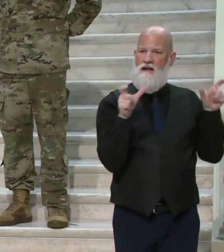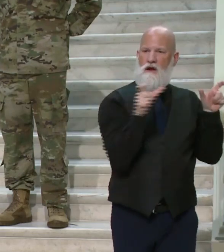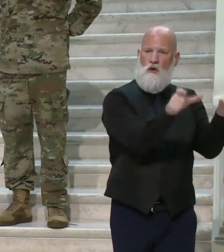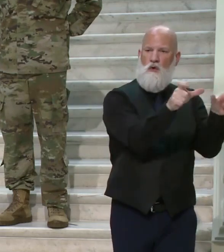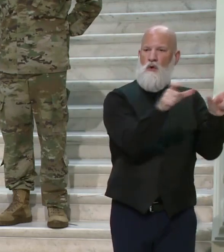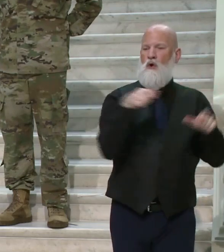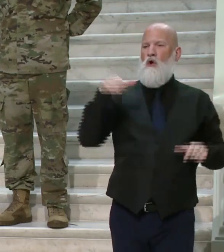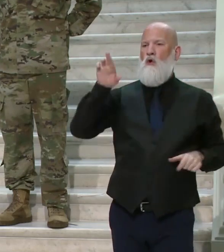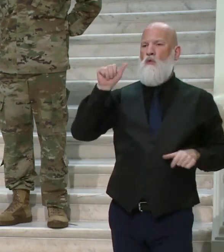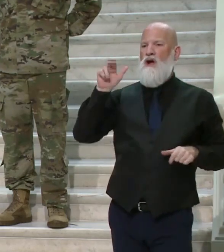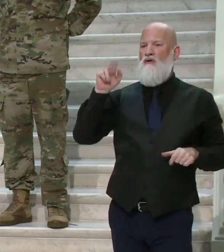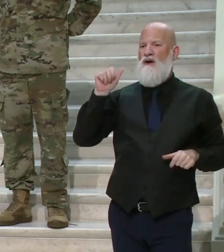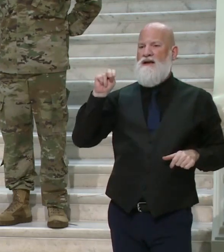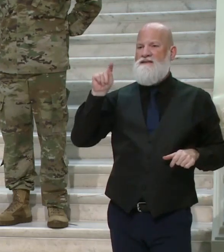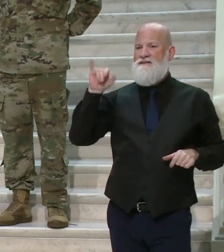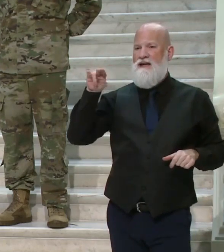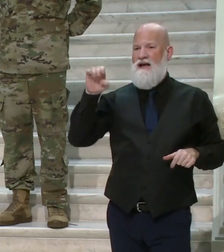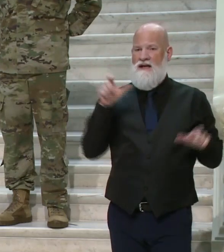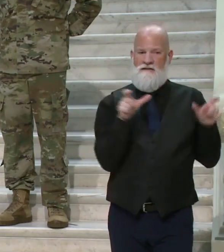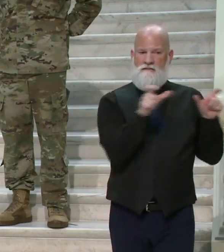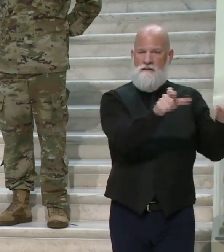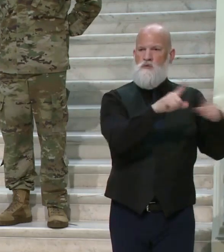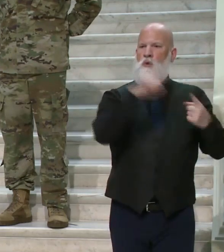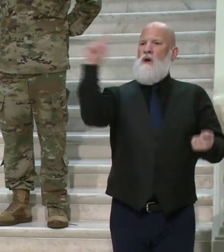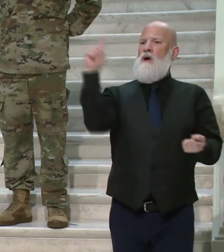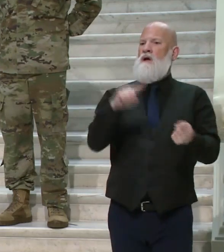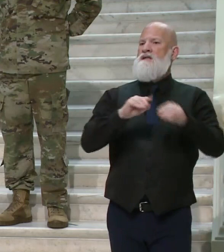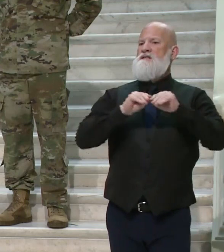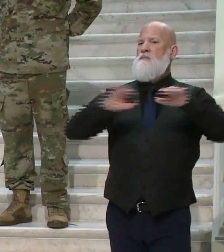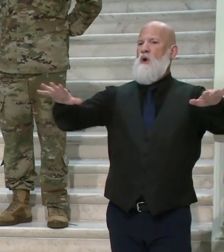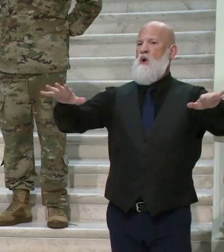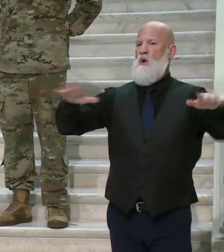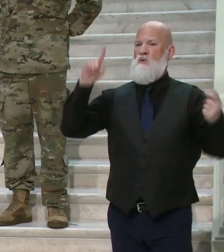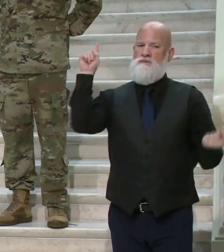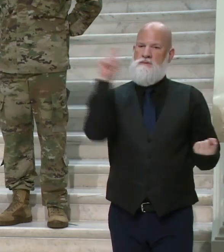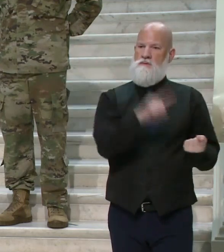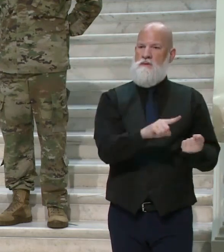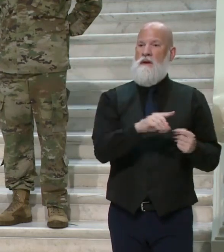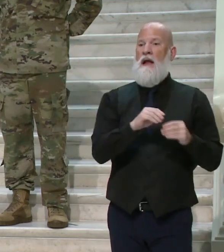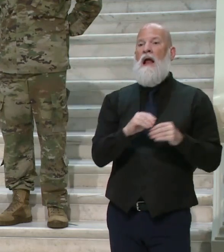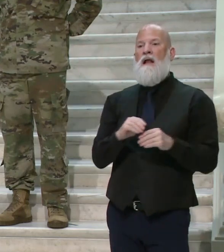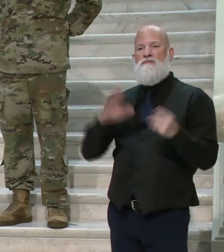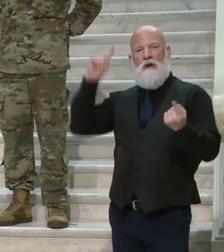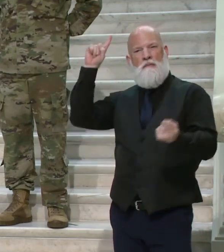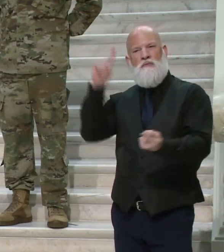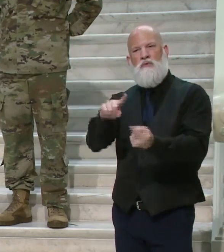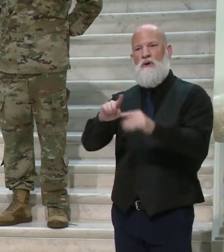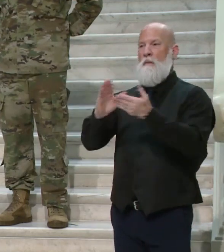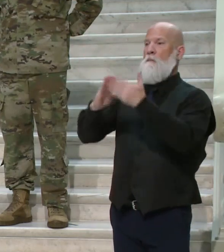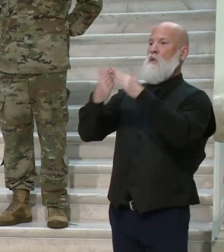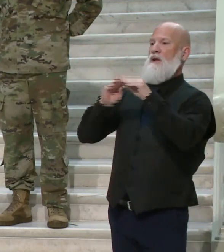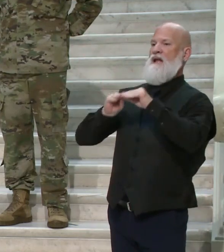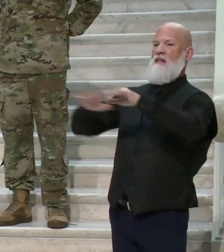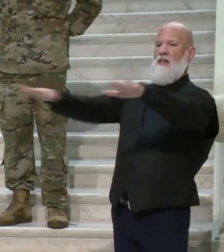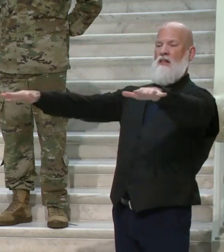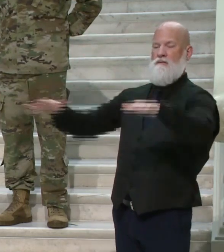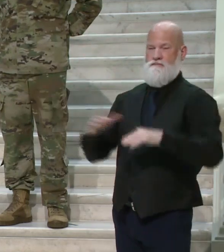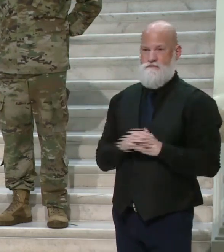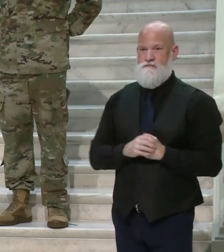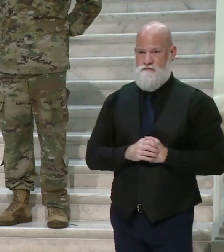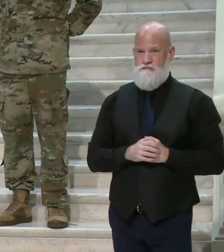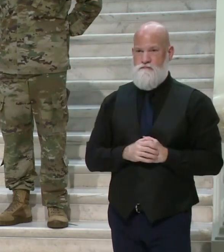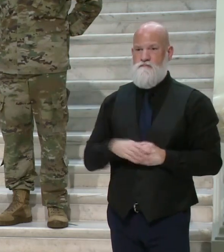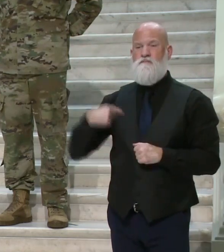who may have been exposed, and try to prevent further community spread. And we expect to have this